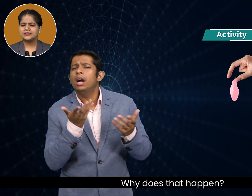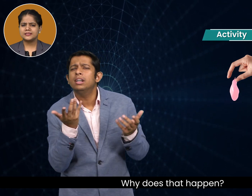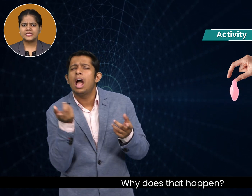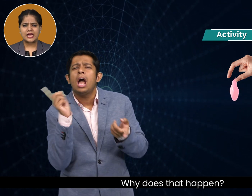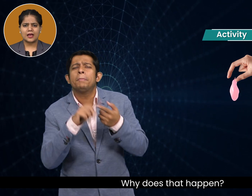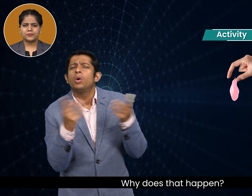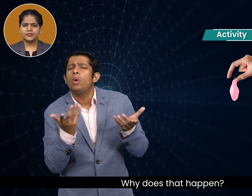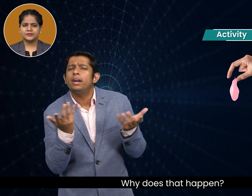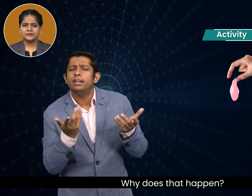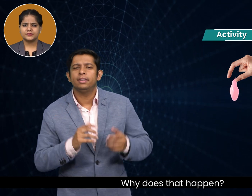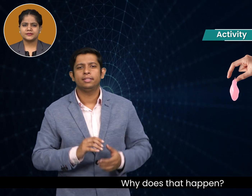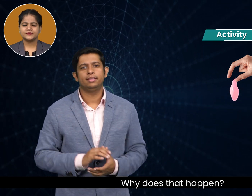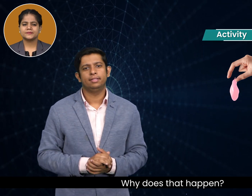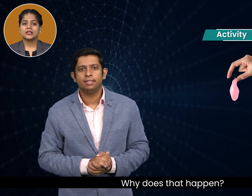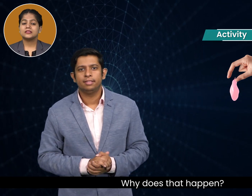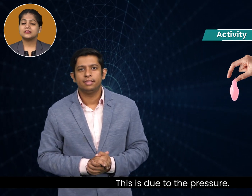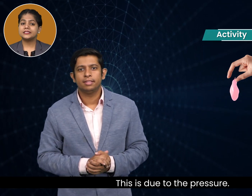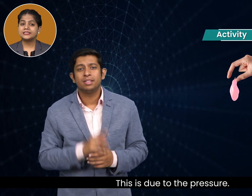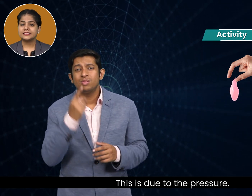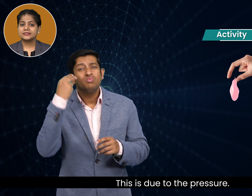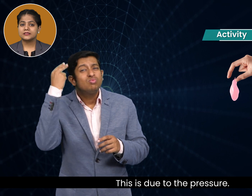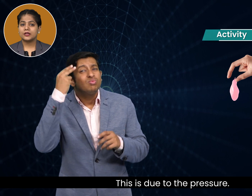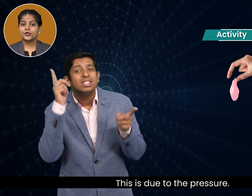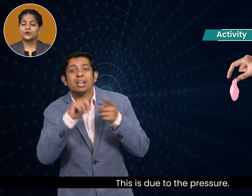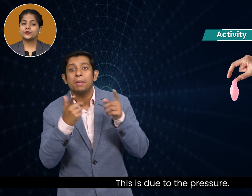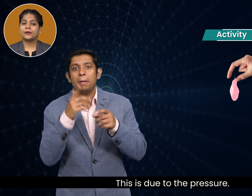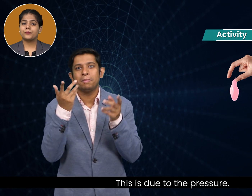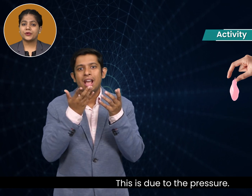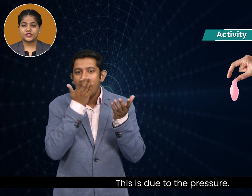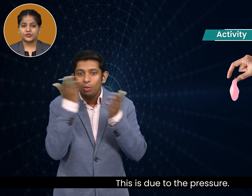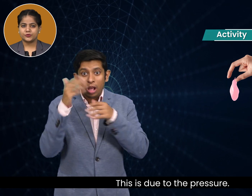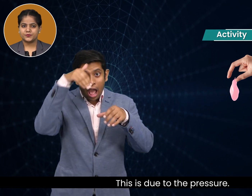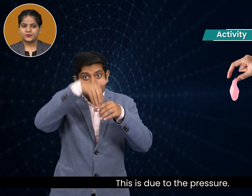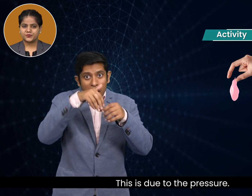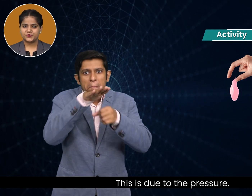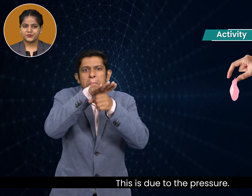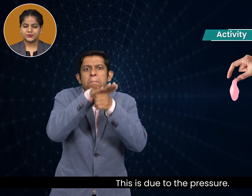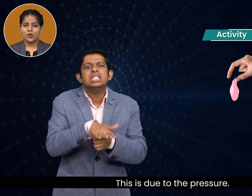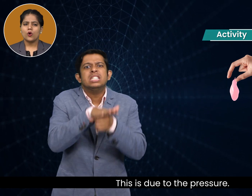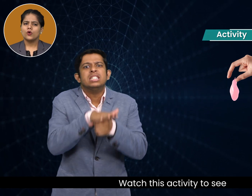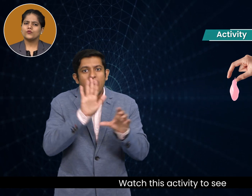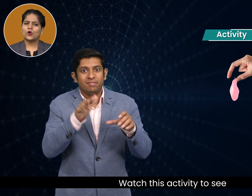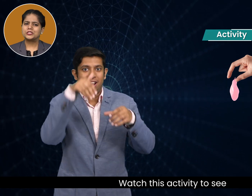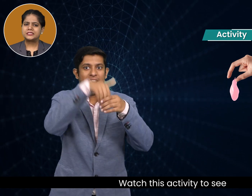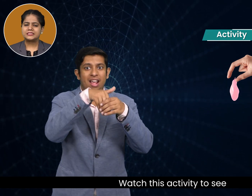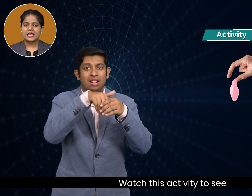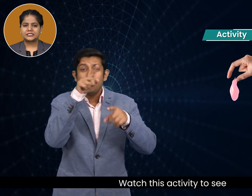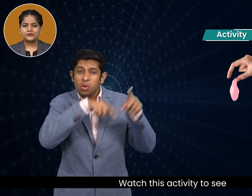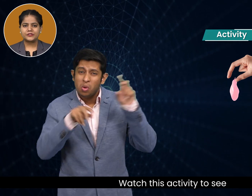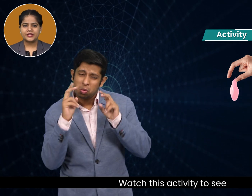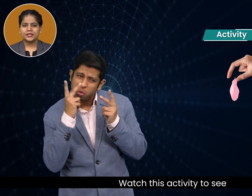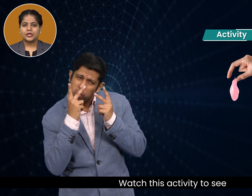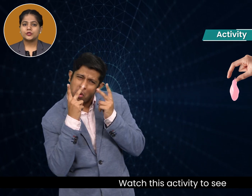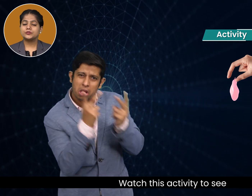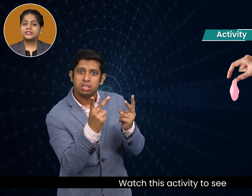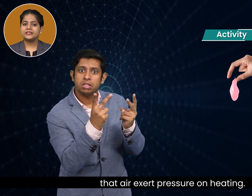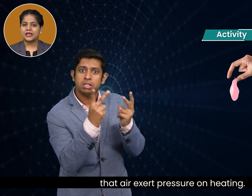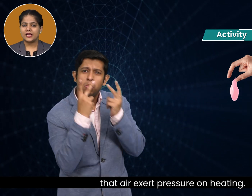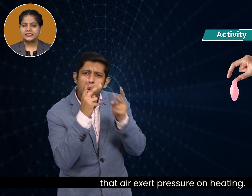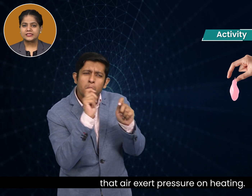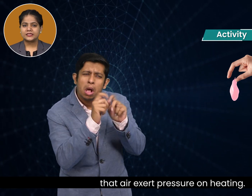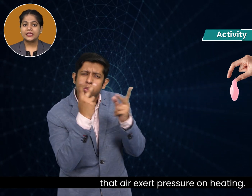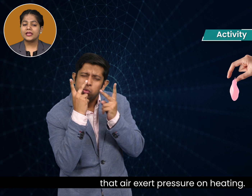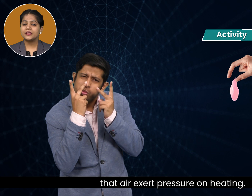Why does that happen? This is due to the pressure. Watch this activity to